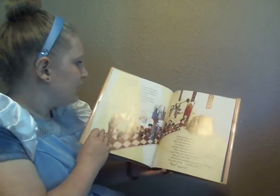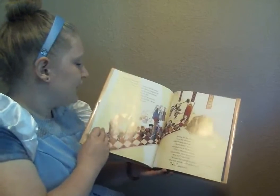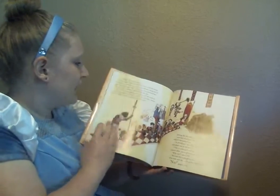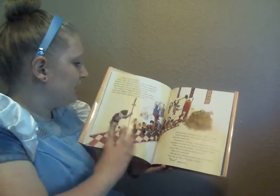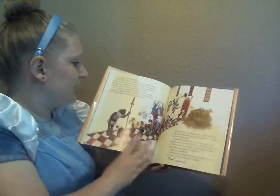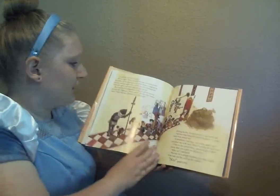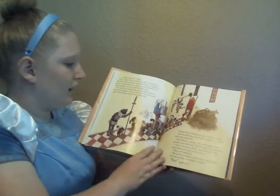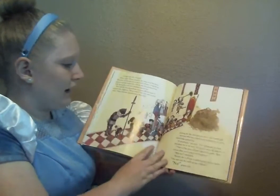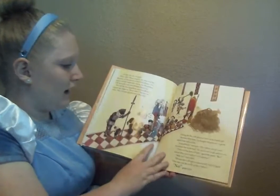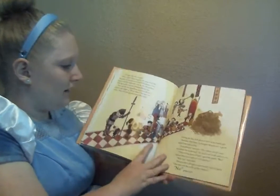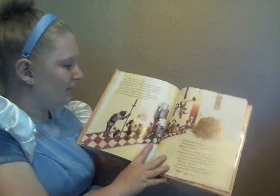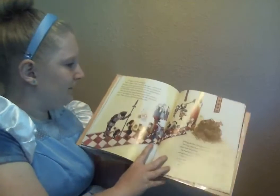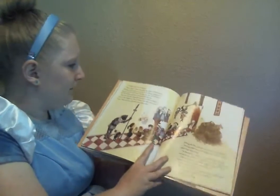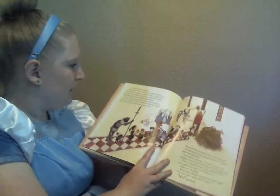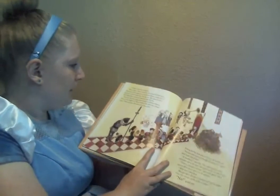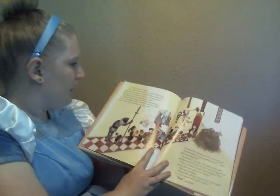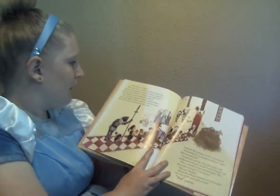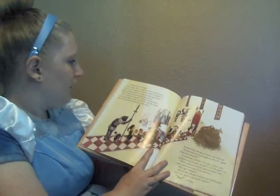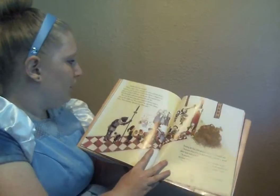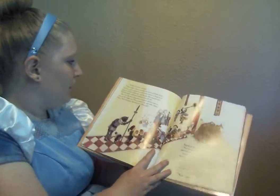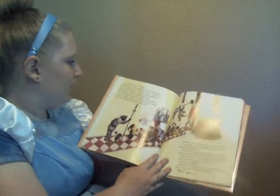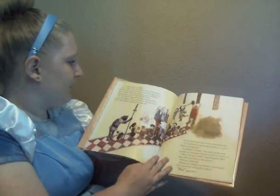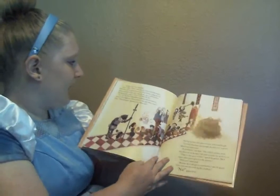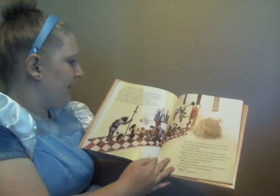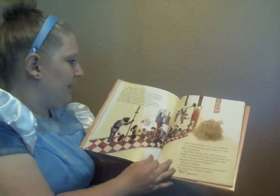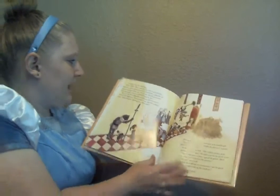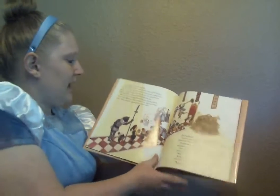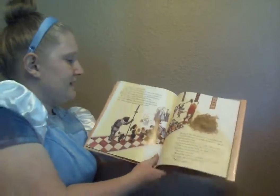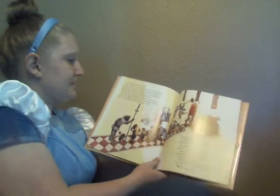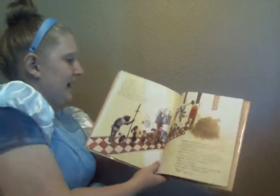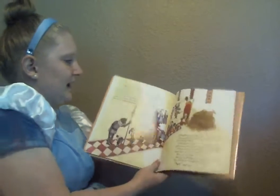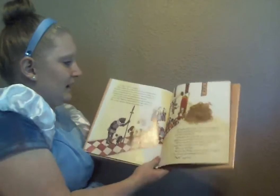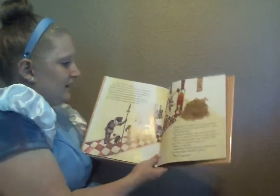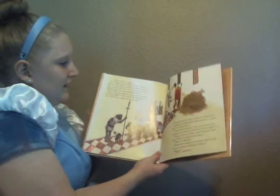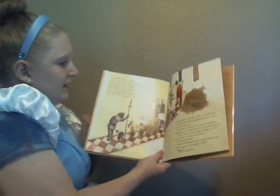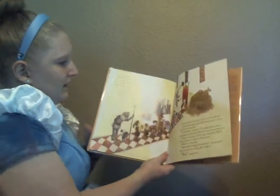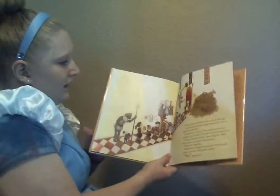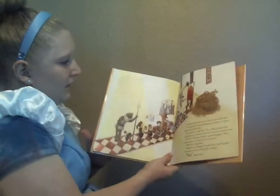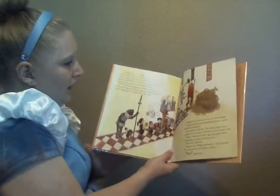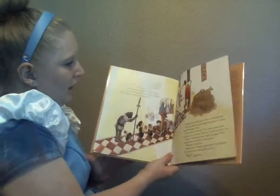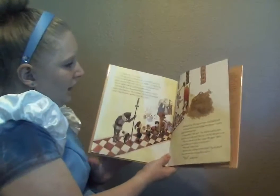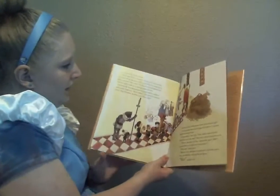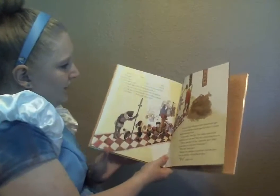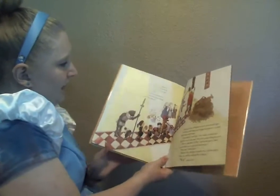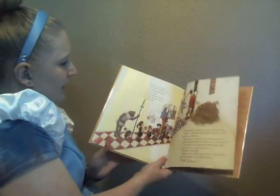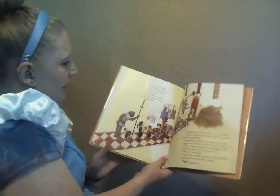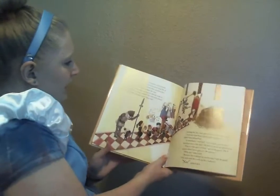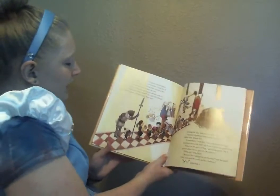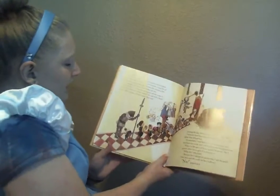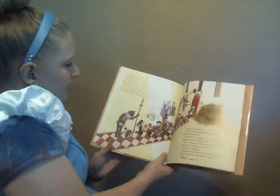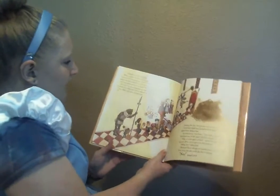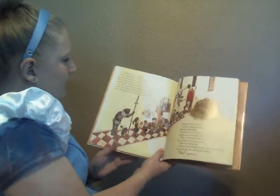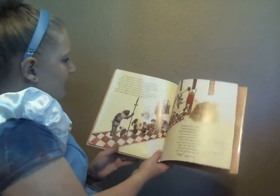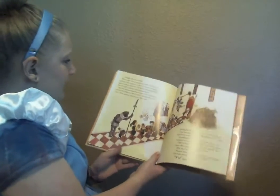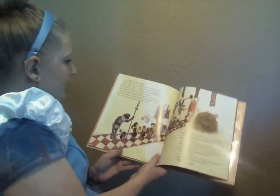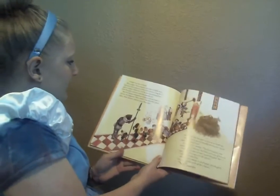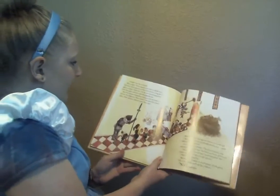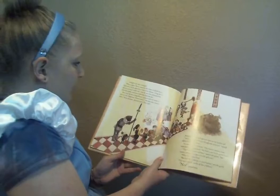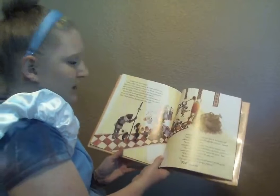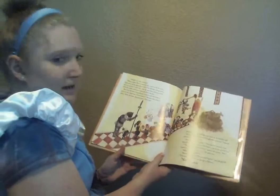straight into the courtyard. What a sight! There, smack in the center of all the merry festivities, sat the princess